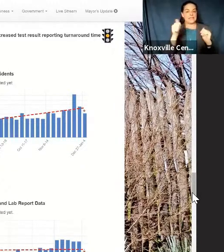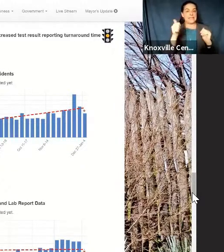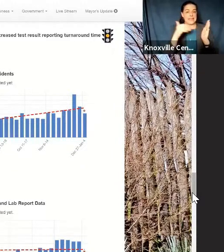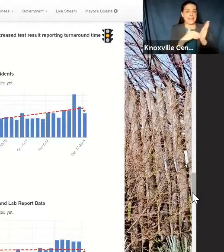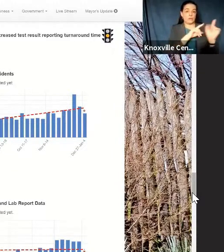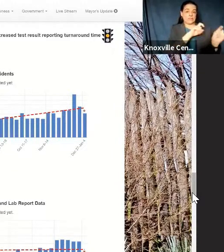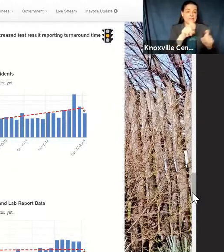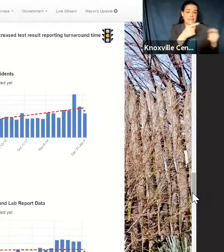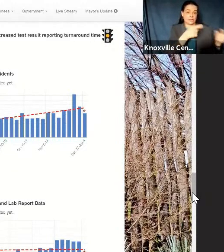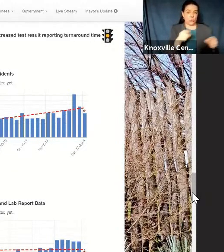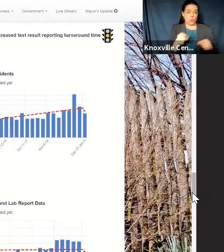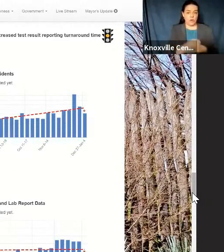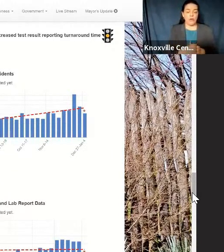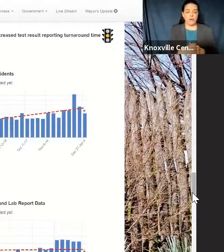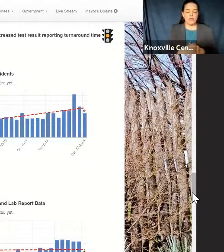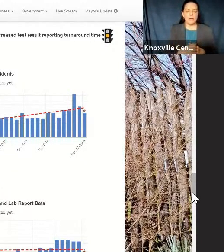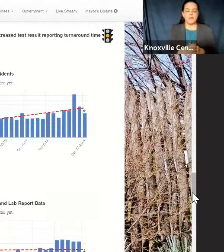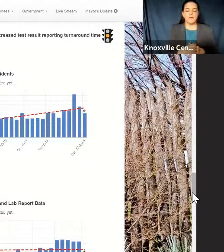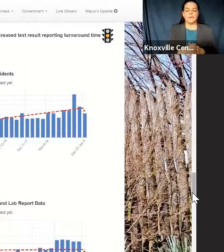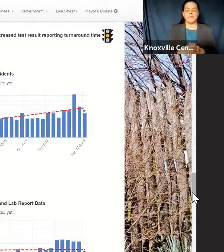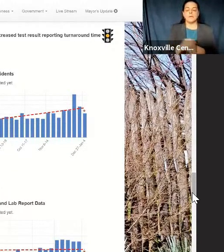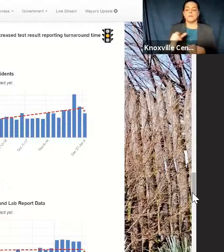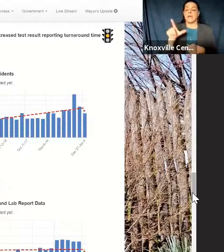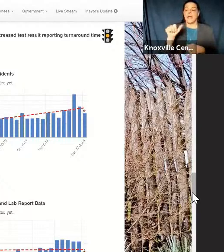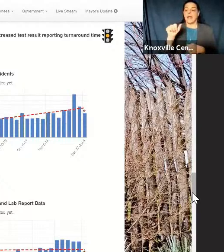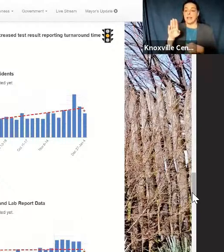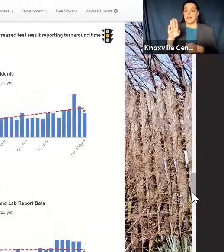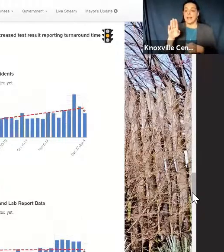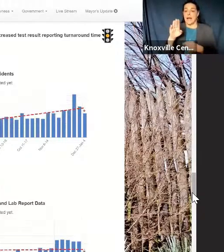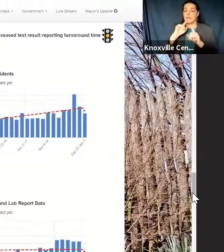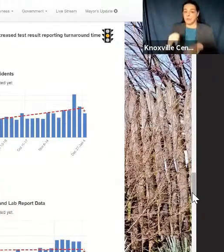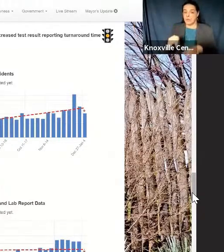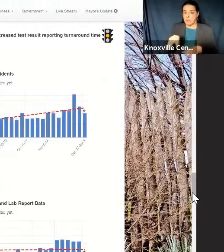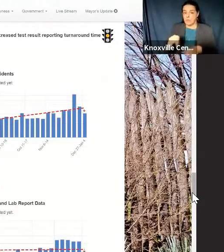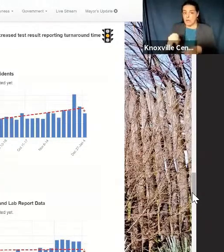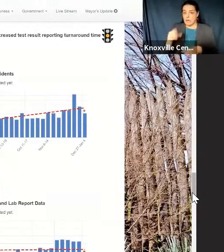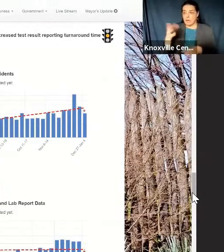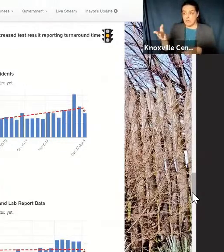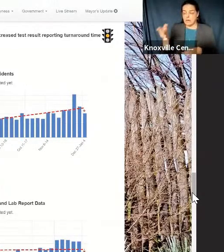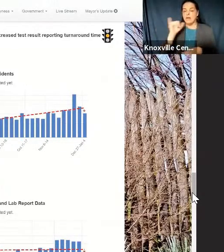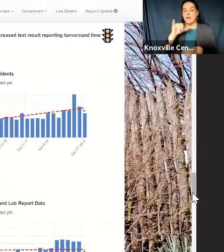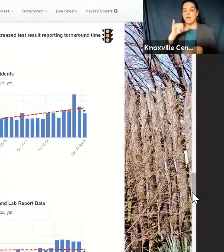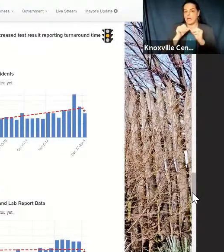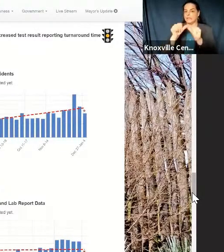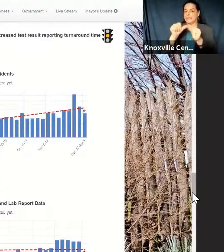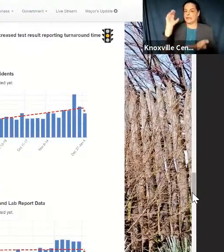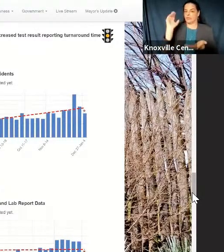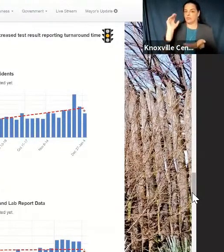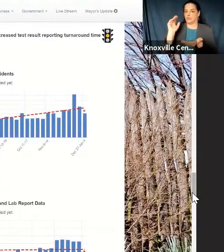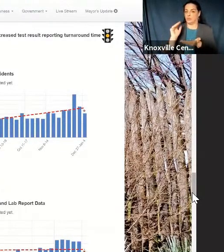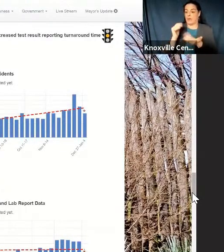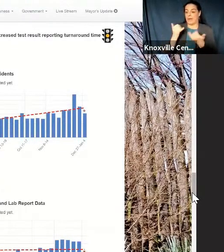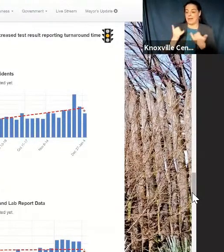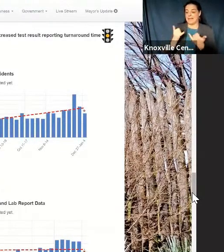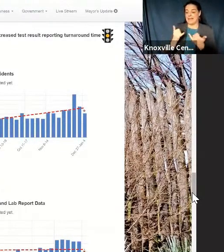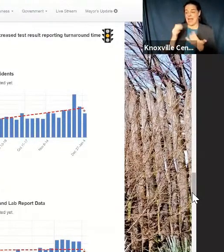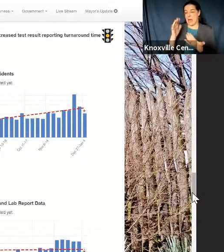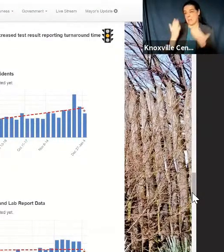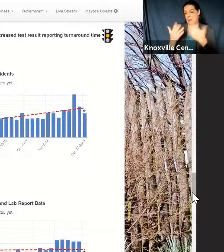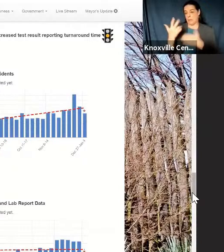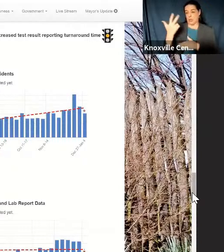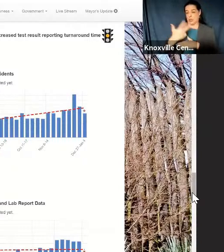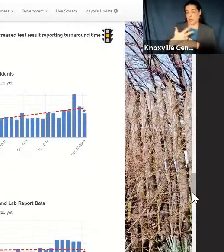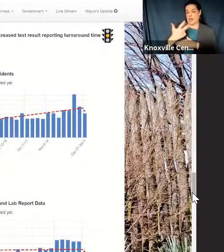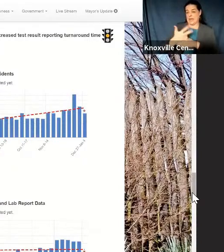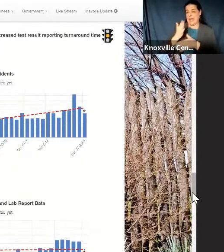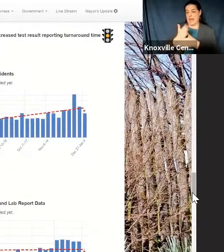conducted. Regarding lab turnaround time, this figure continues to decrease and is now at just over a 3-day average